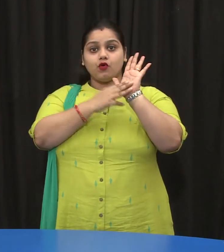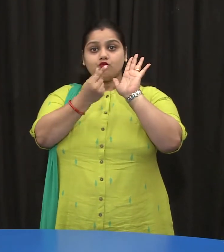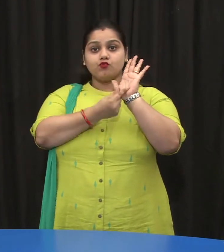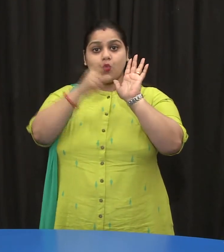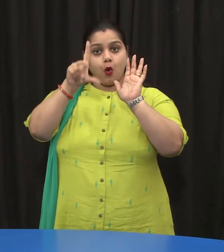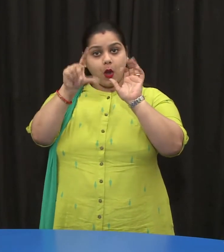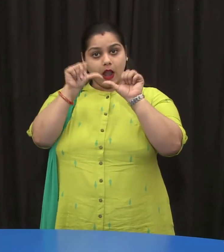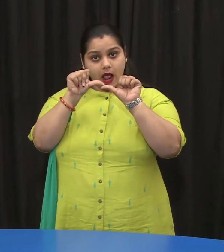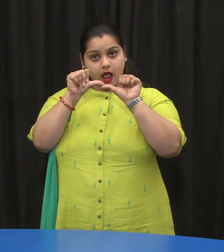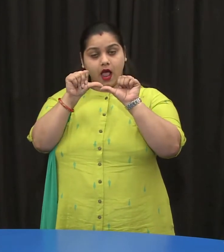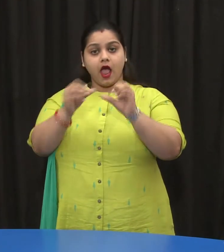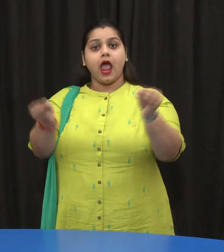adding